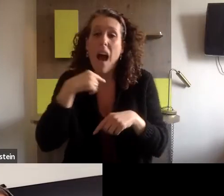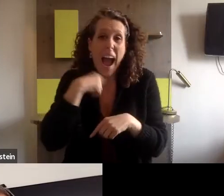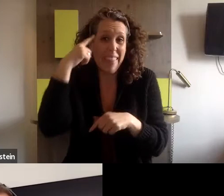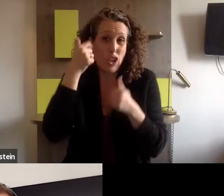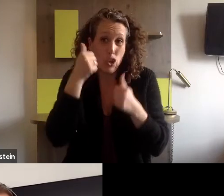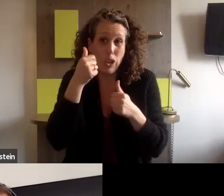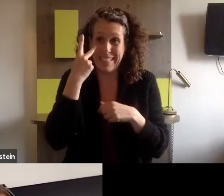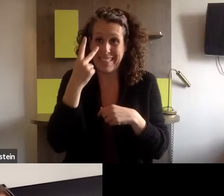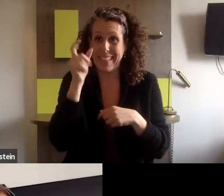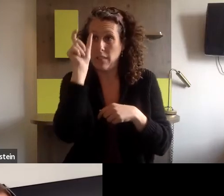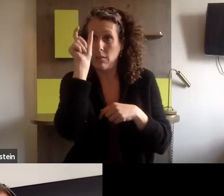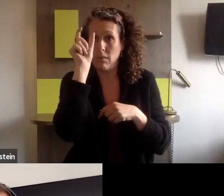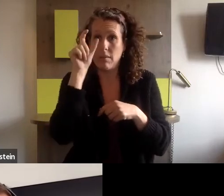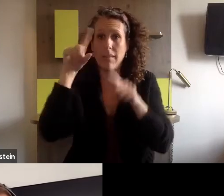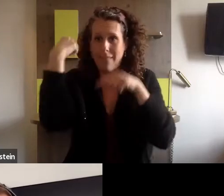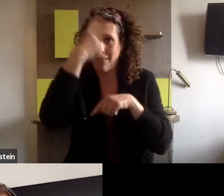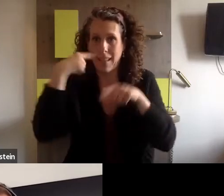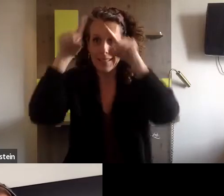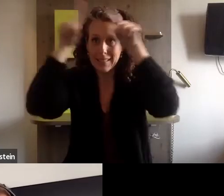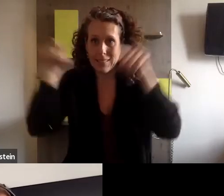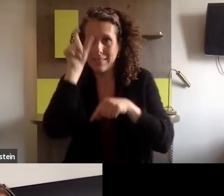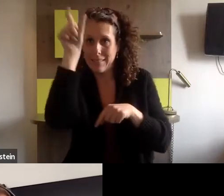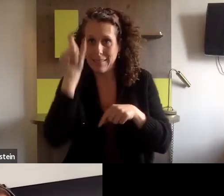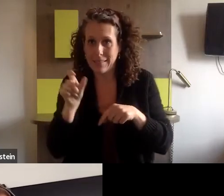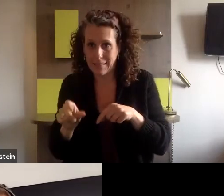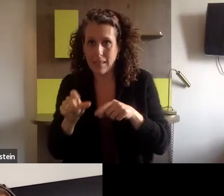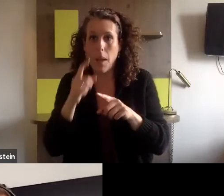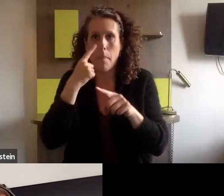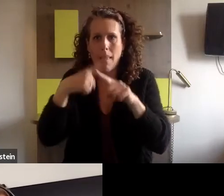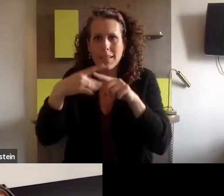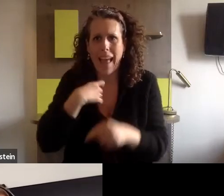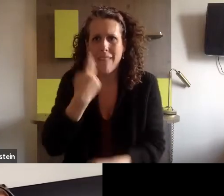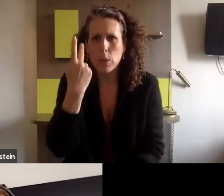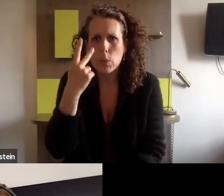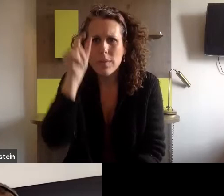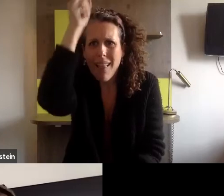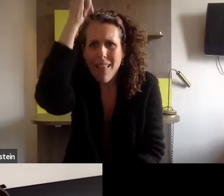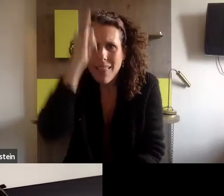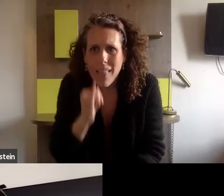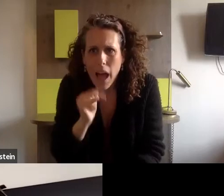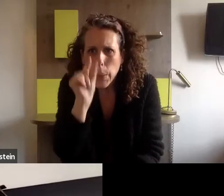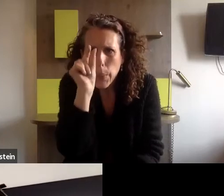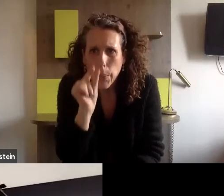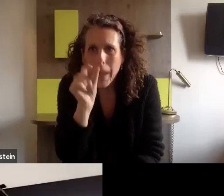And you can pull the margin at the side to make the speakers' videos larger or smaller.